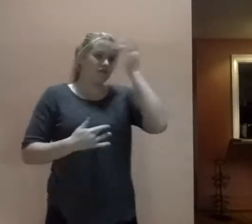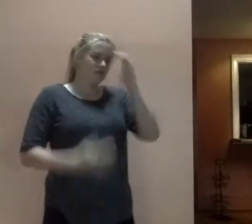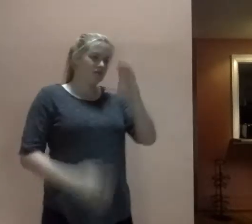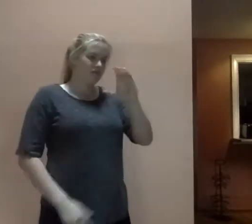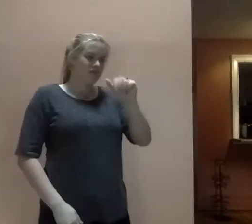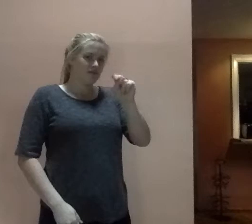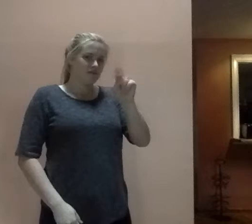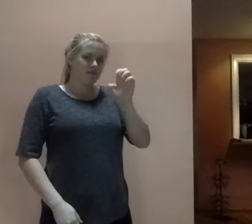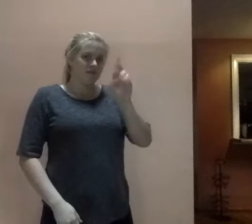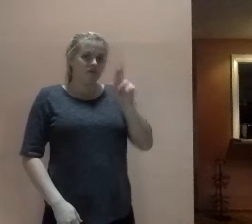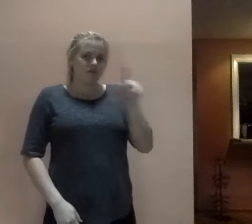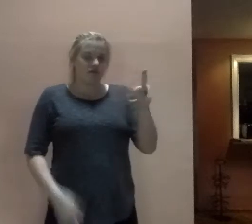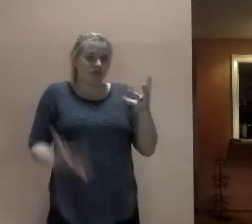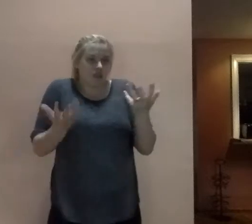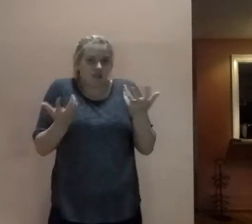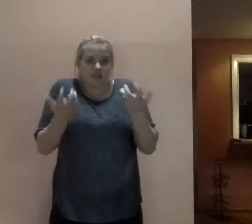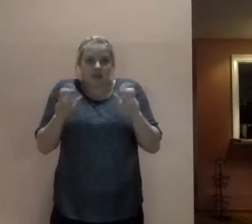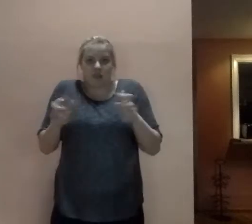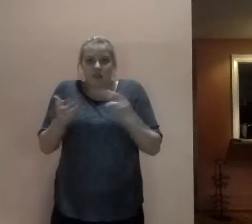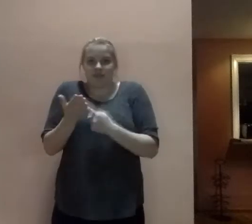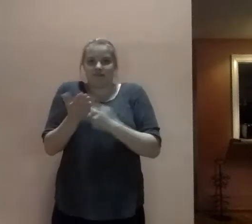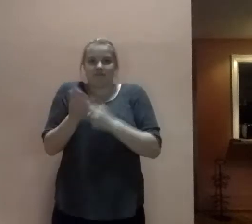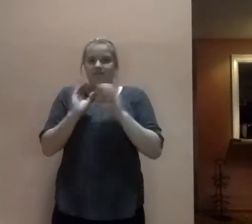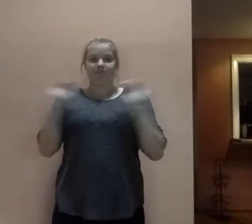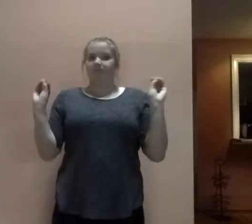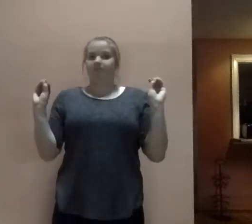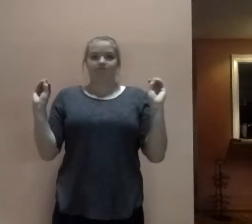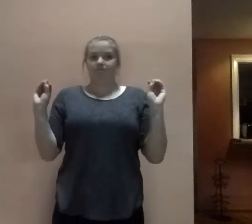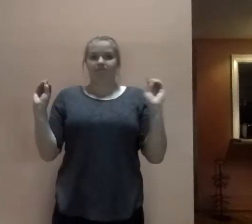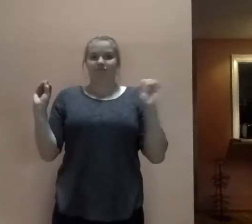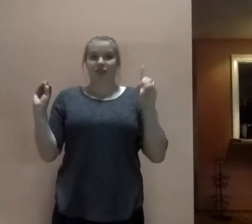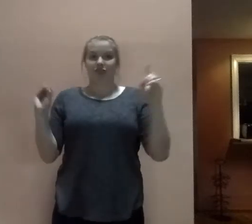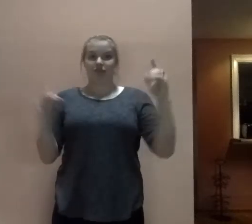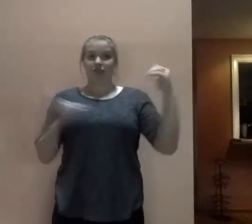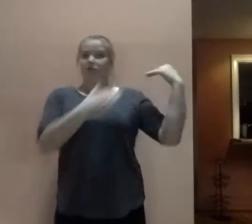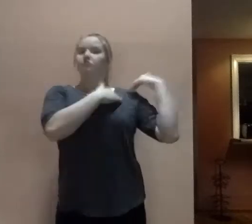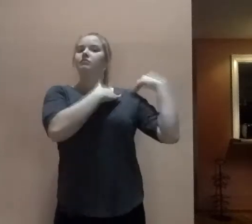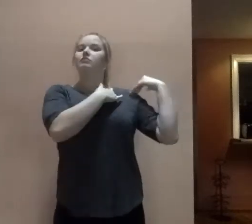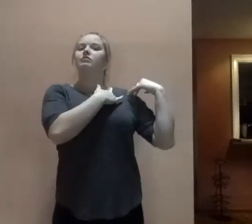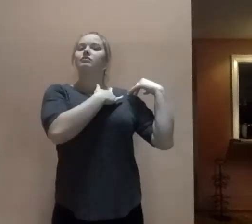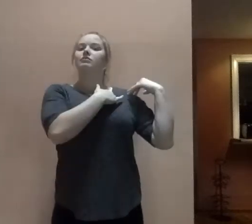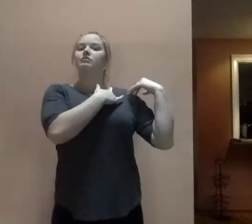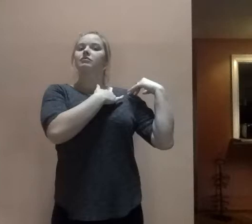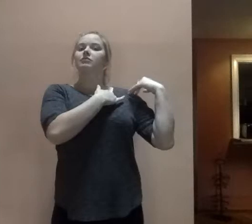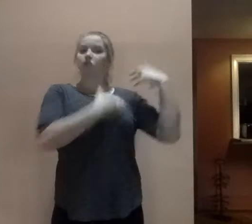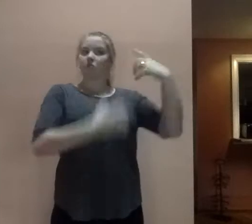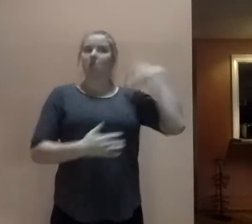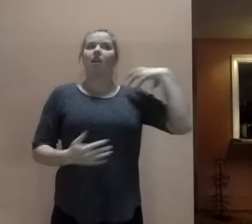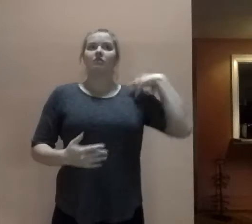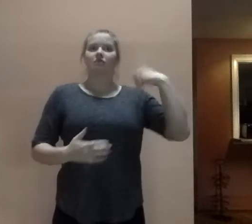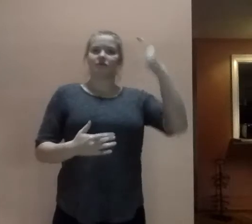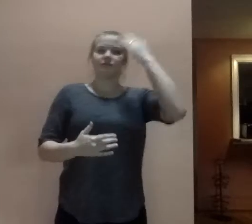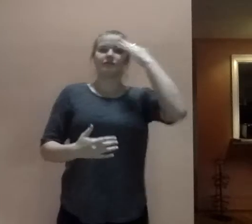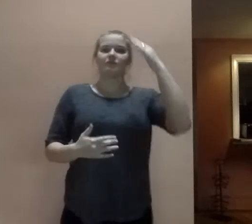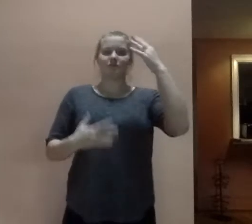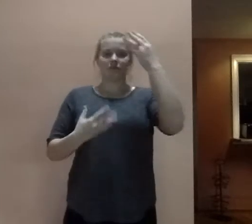altogether. Why would an American Cancer Society rep not want to talk about this? I was, however, able to connect with a growing movement